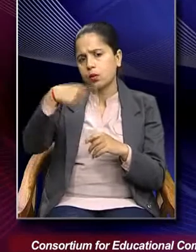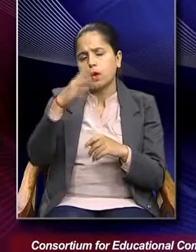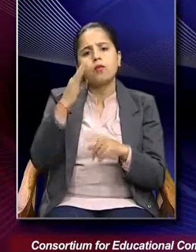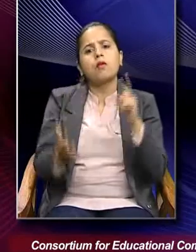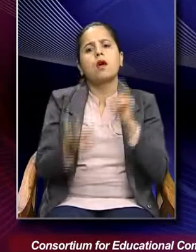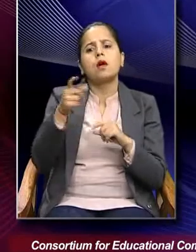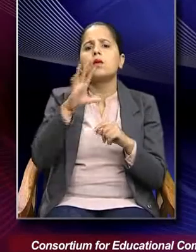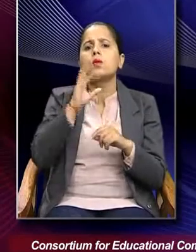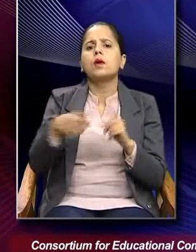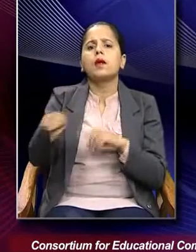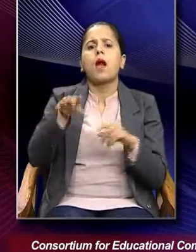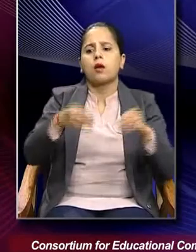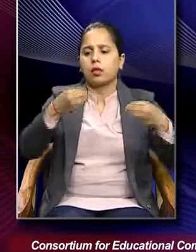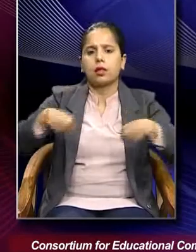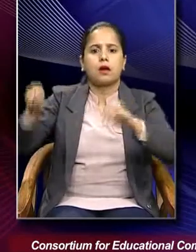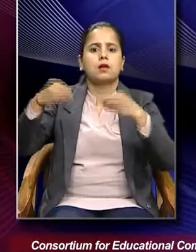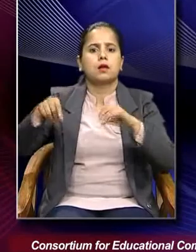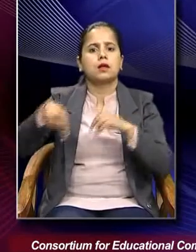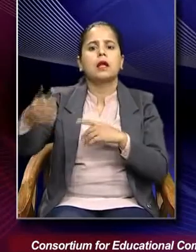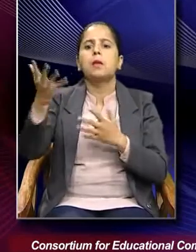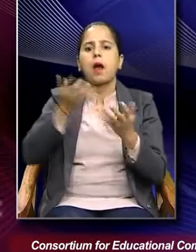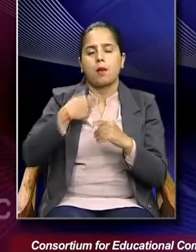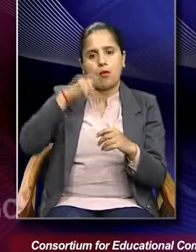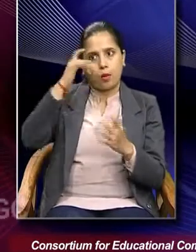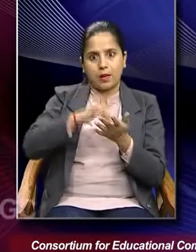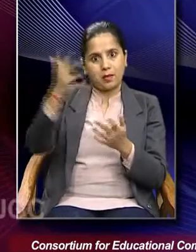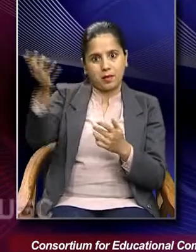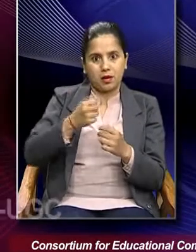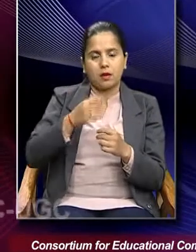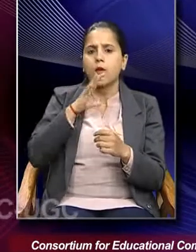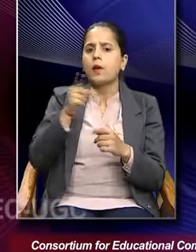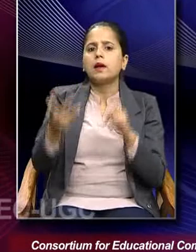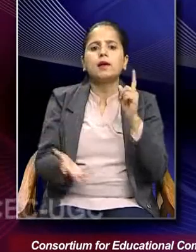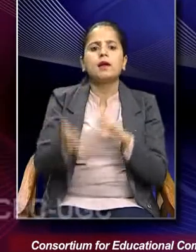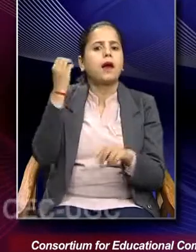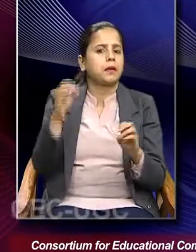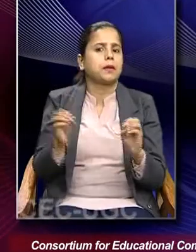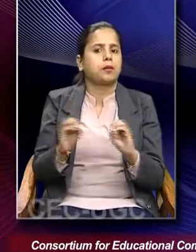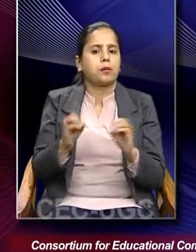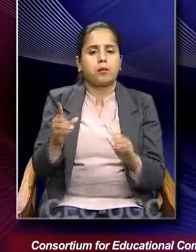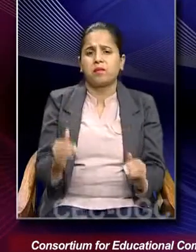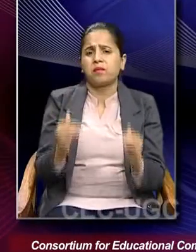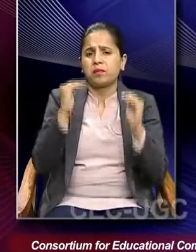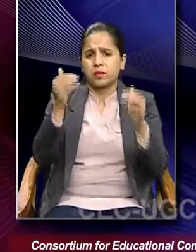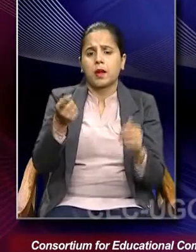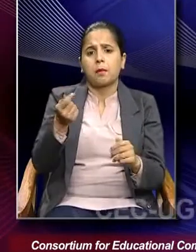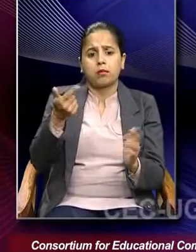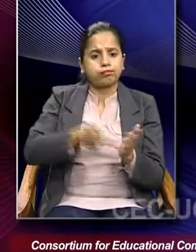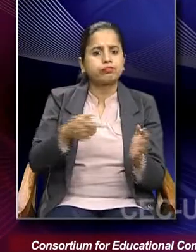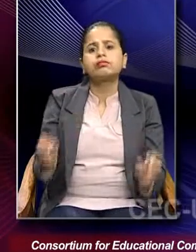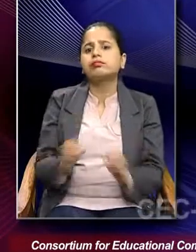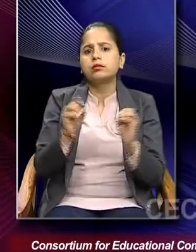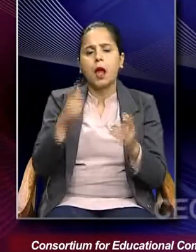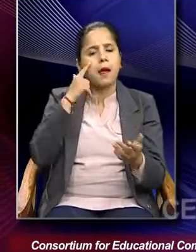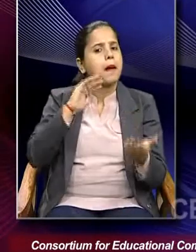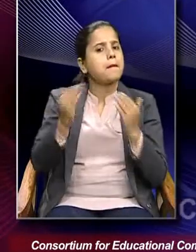generally export raw materials, right? They did not get the higher price in